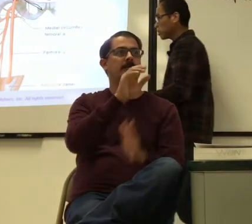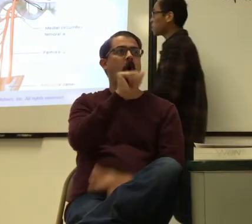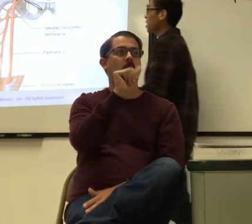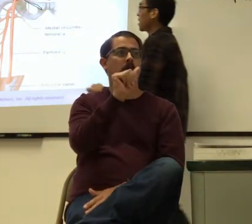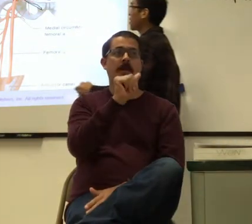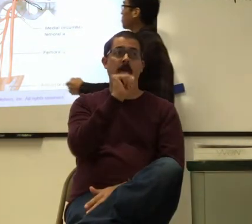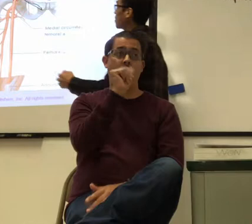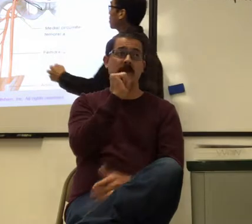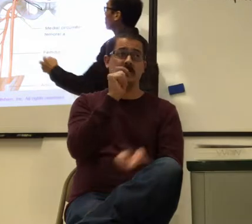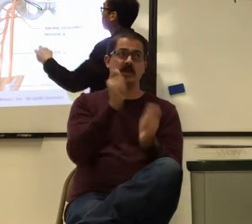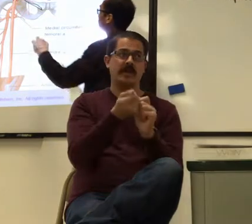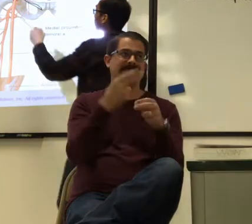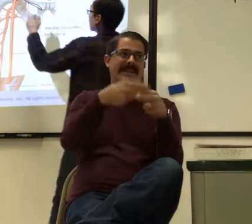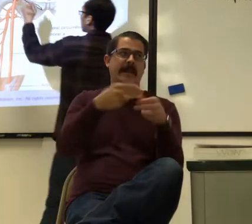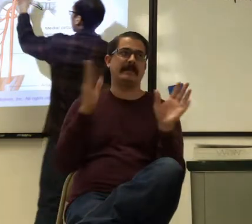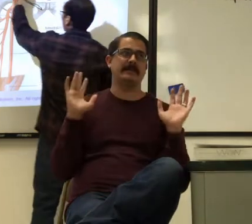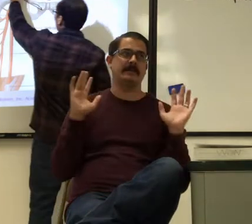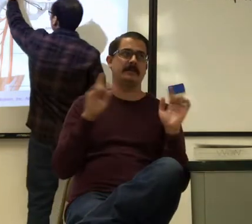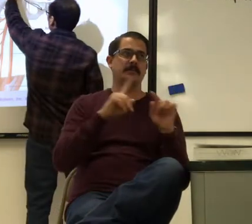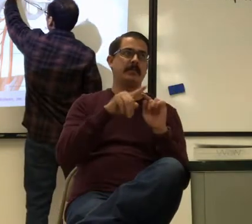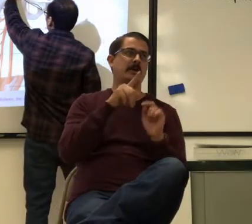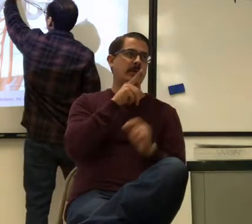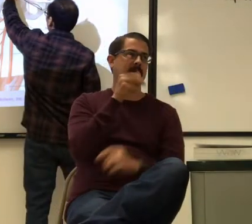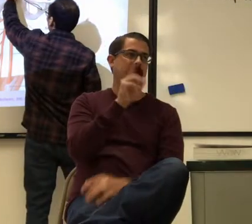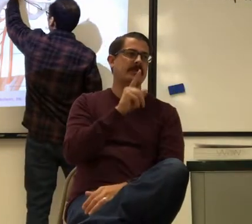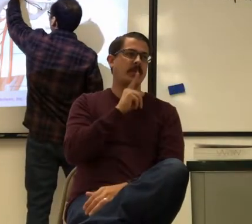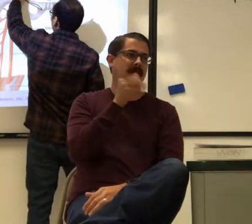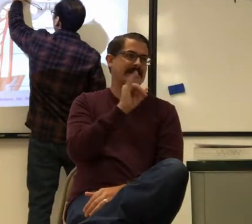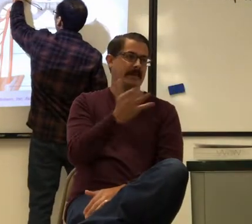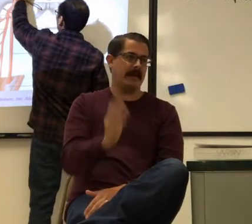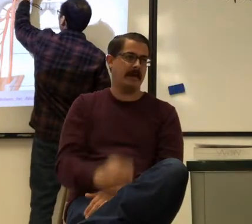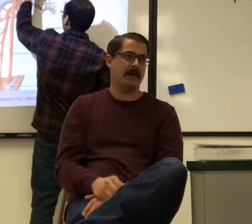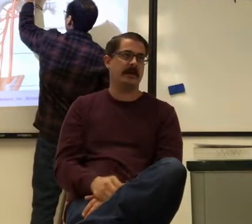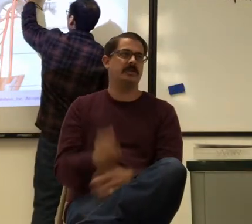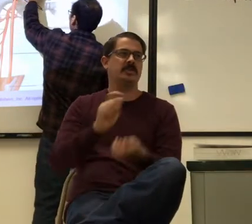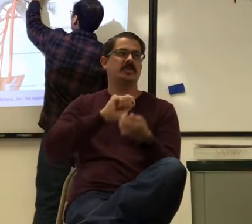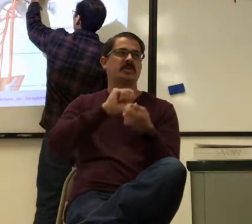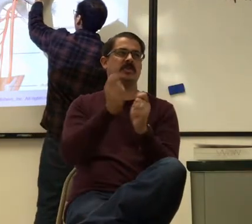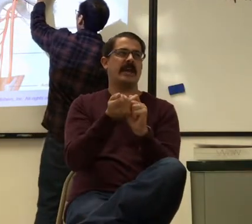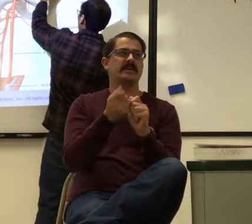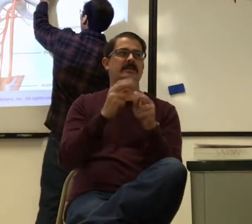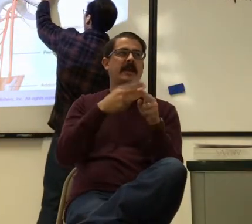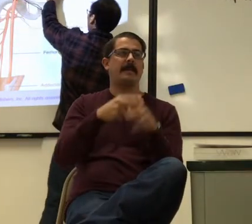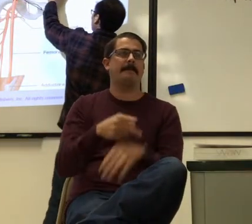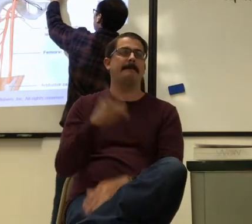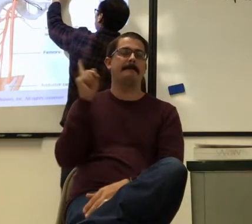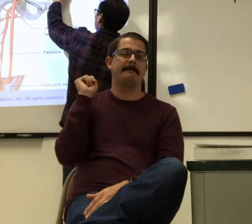change, it's just the name. So this right here is the